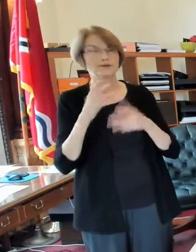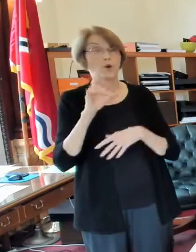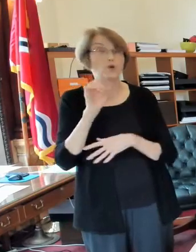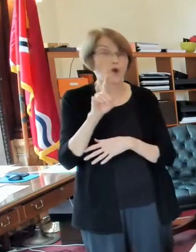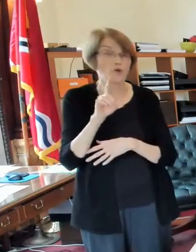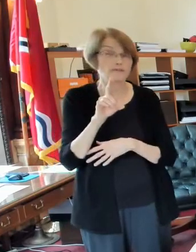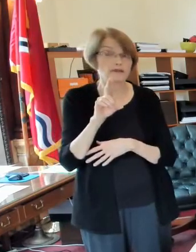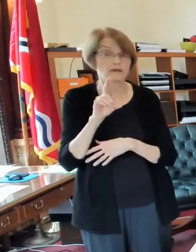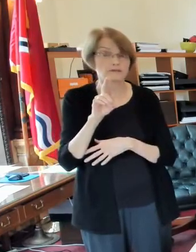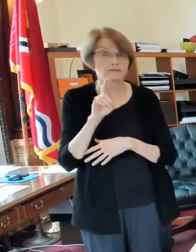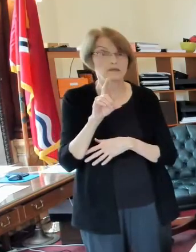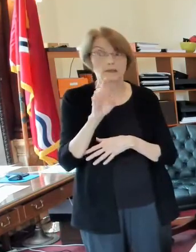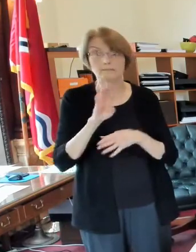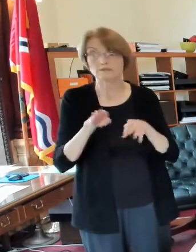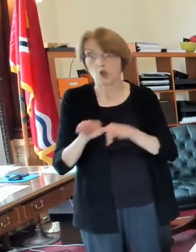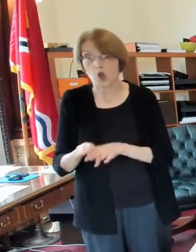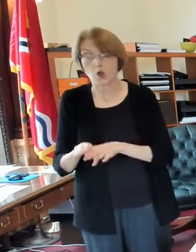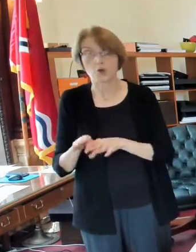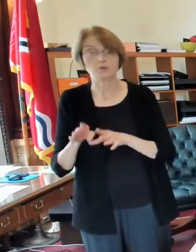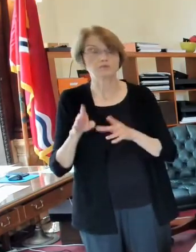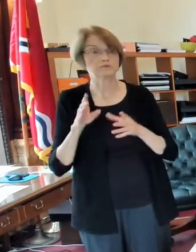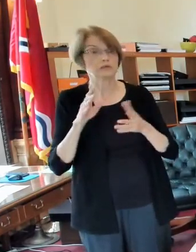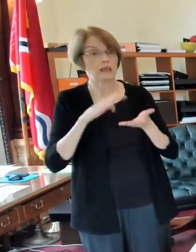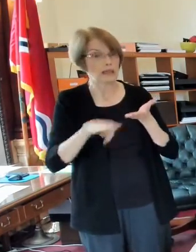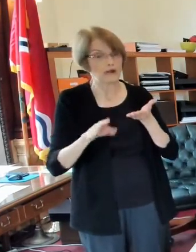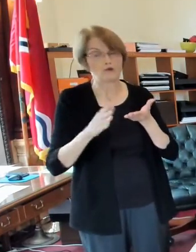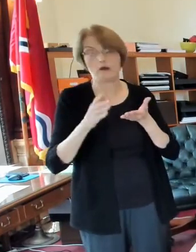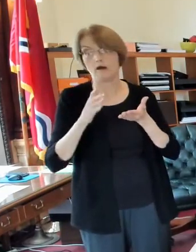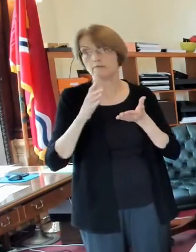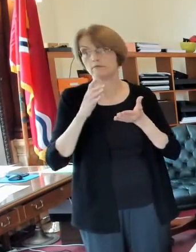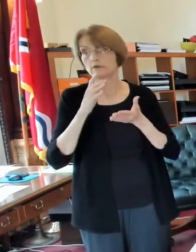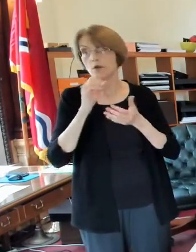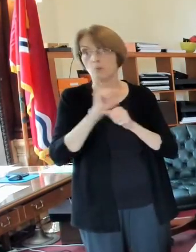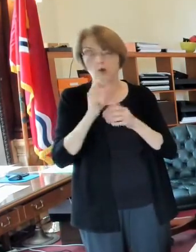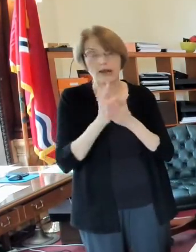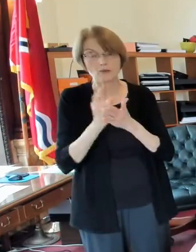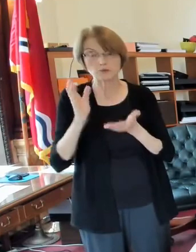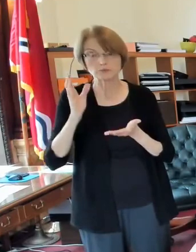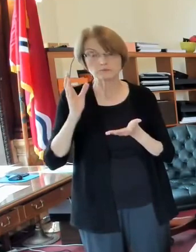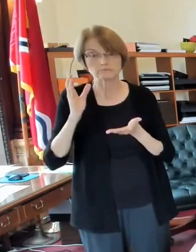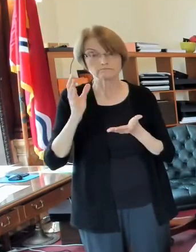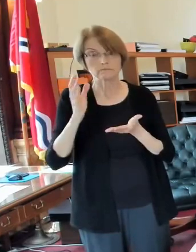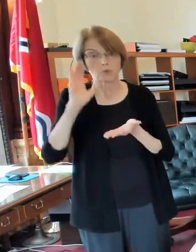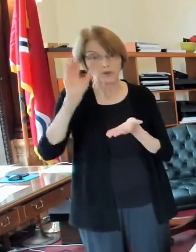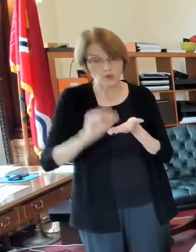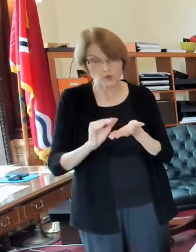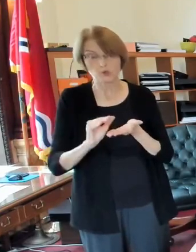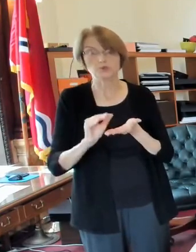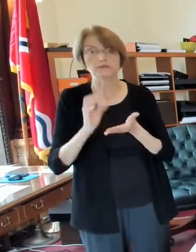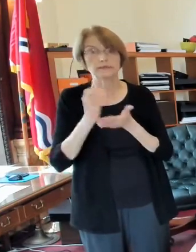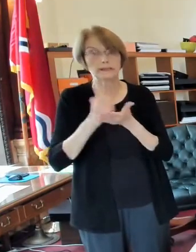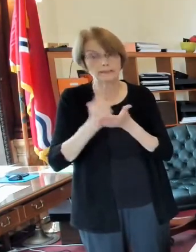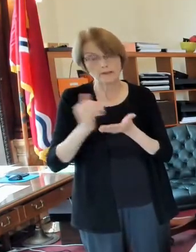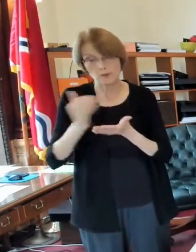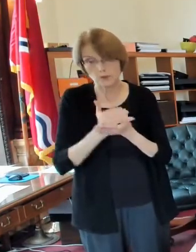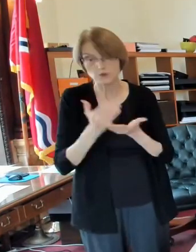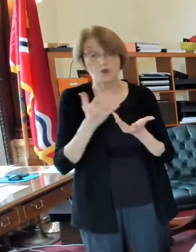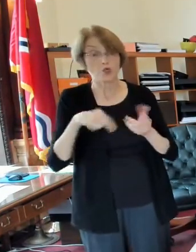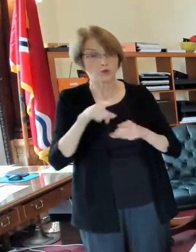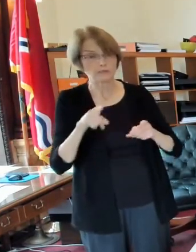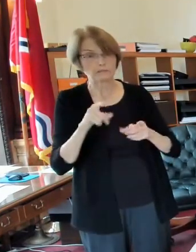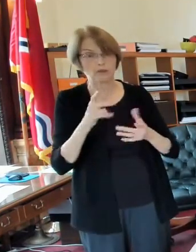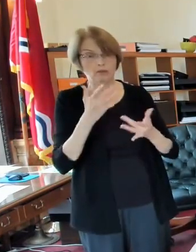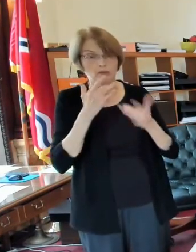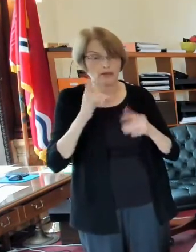after March, or their hours were reduced, so their income is lower. So that's it. It works